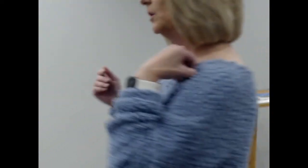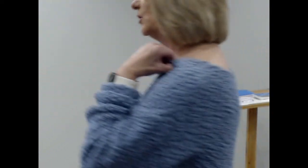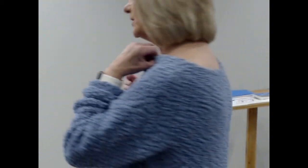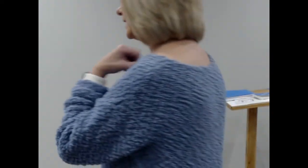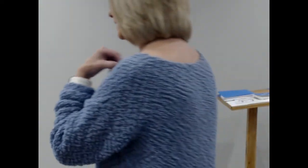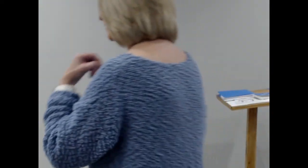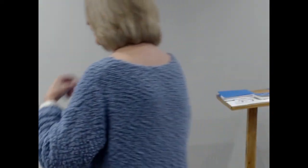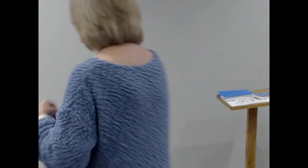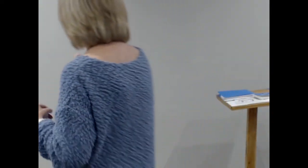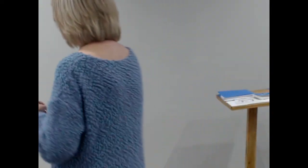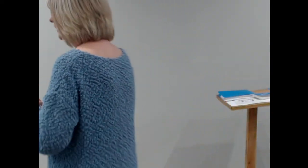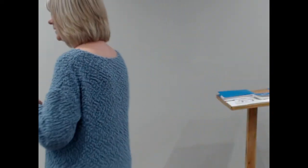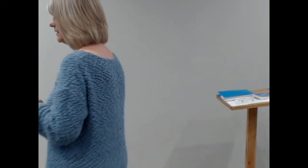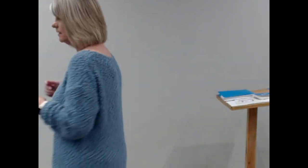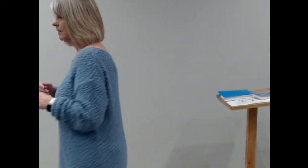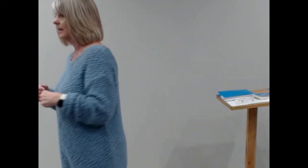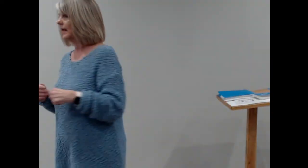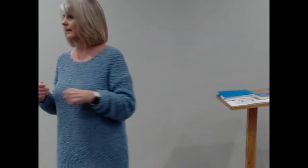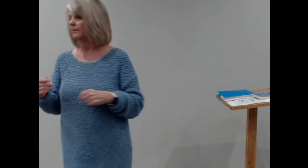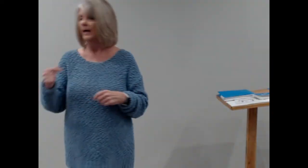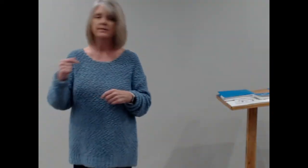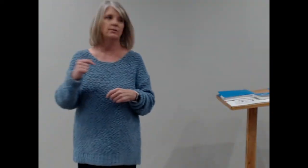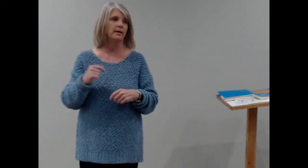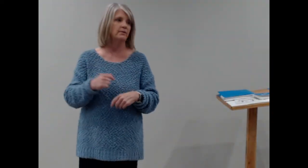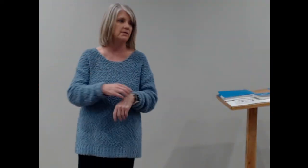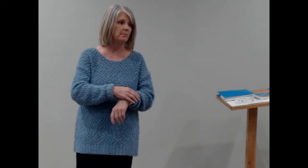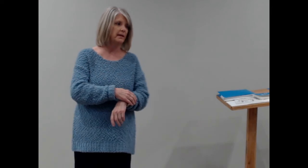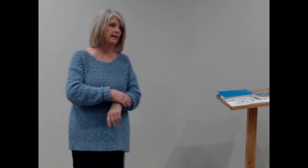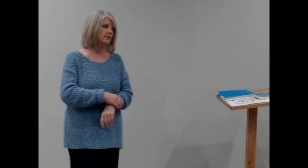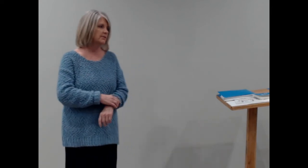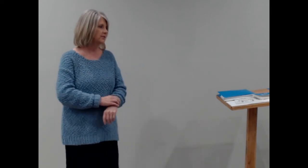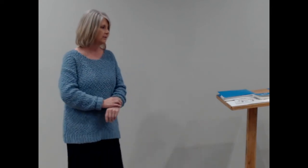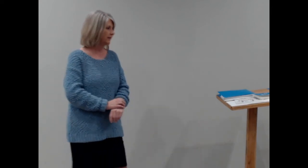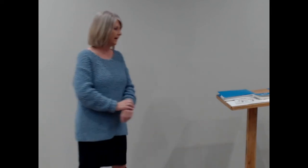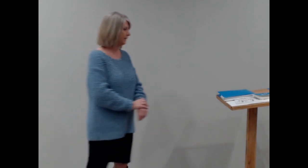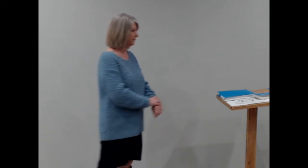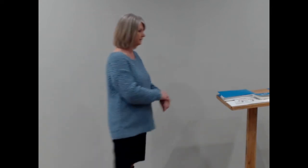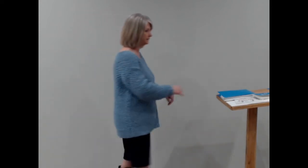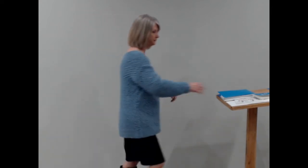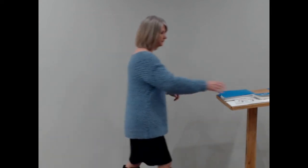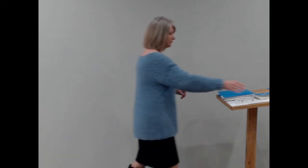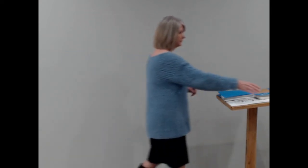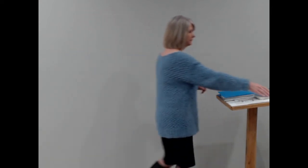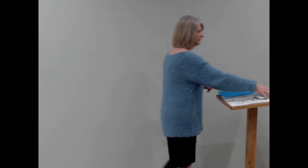just kind of thumb through it and then pass it around to somebody else to look at.